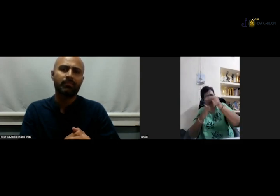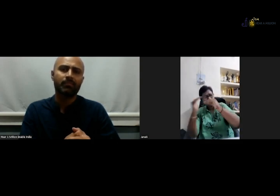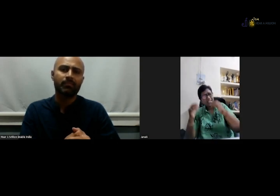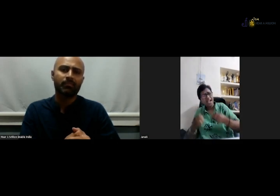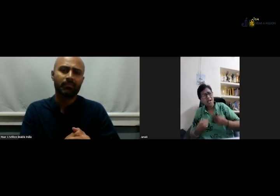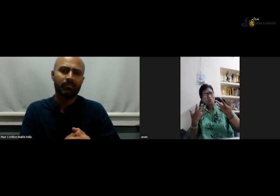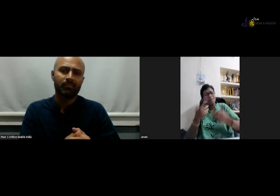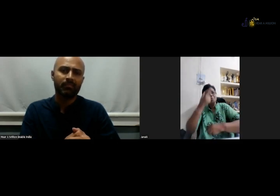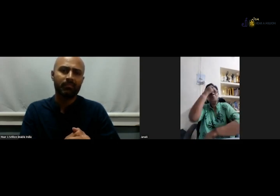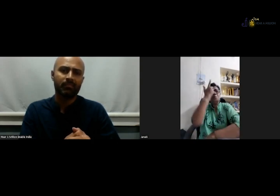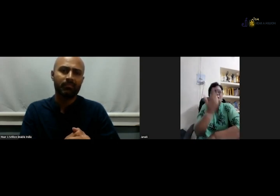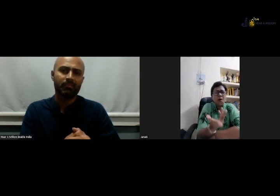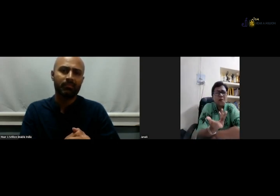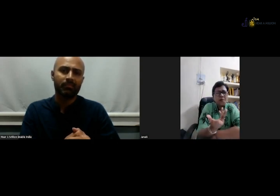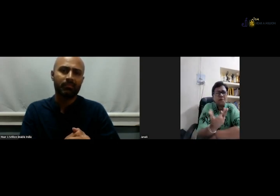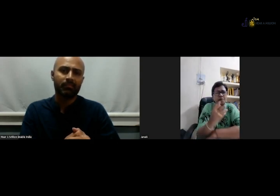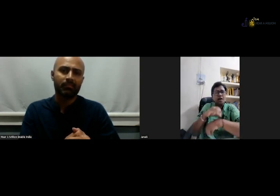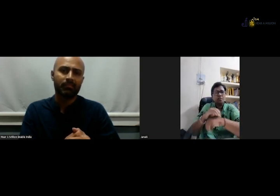So